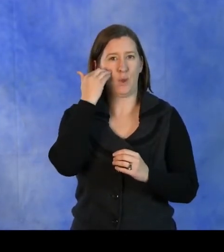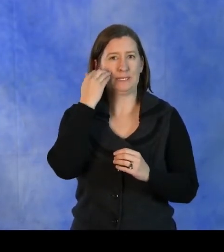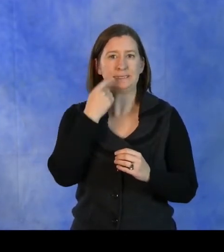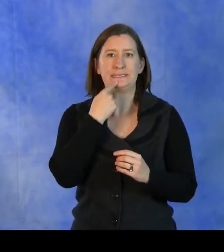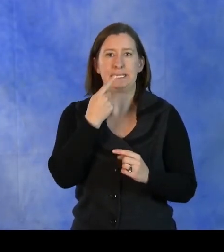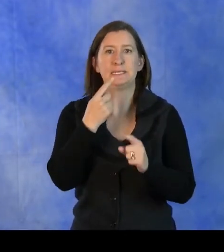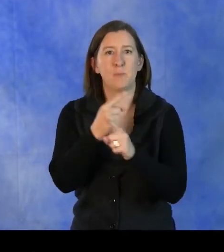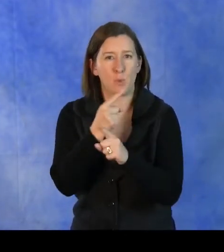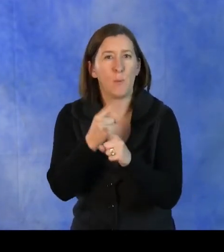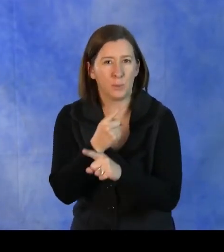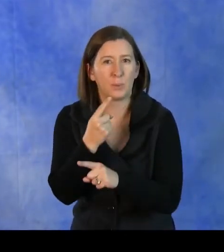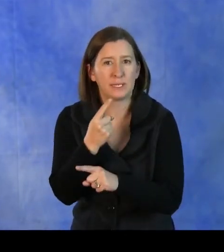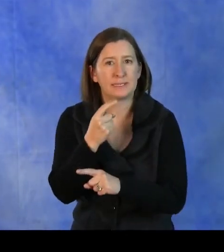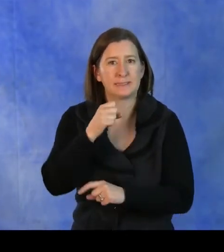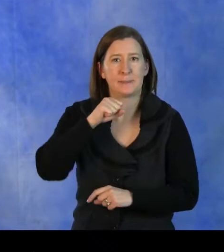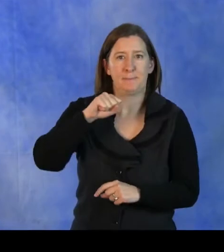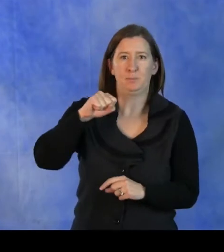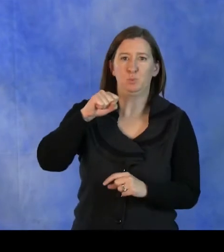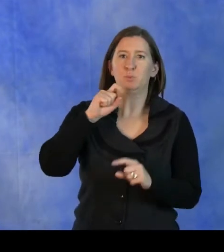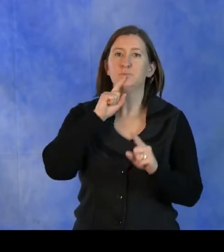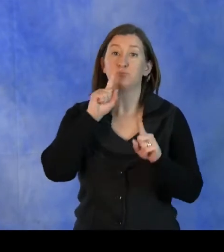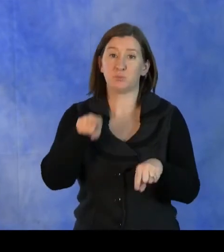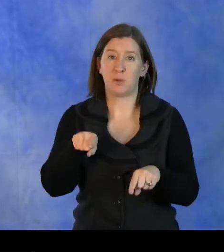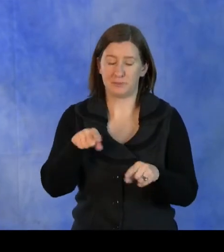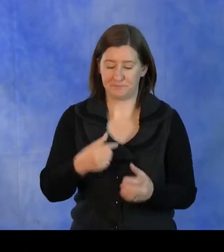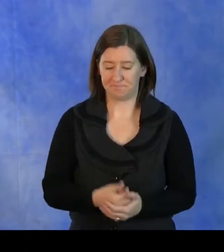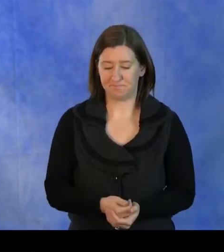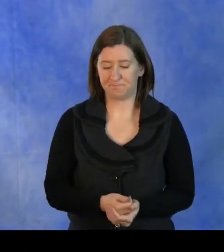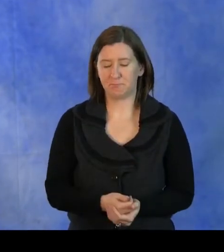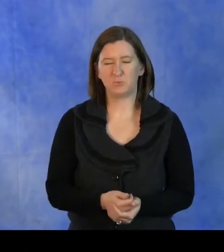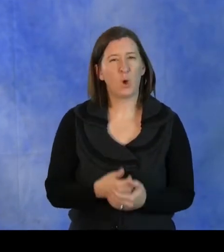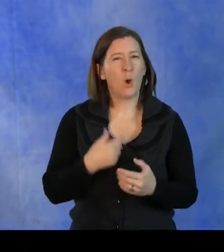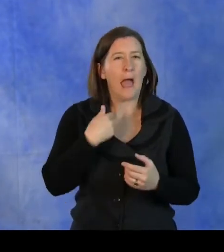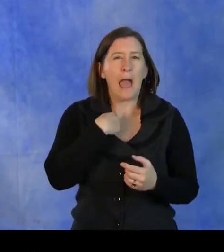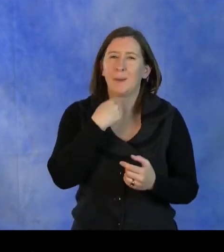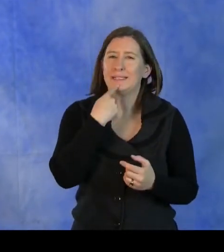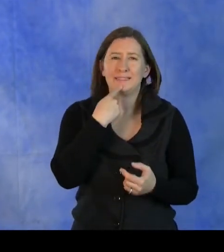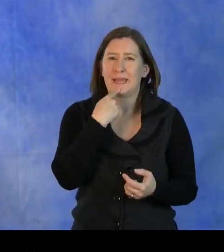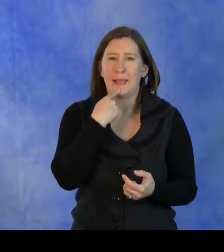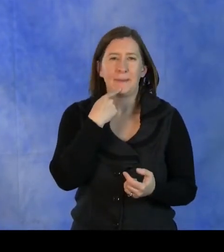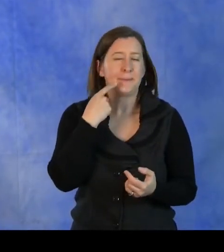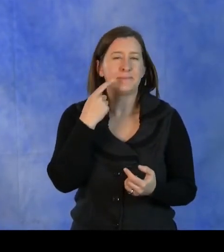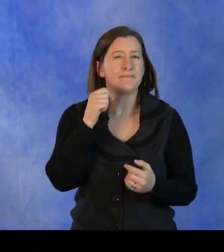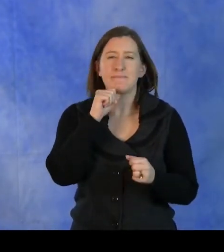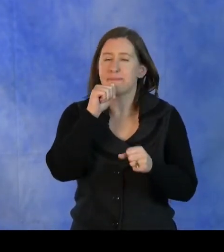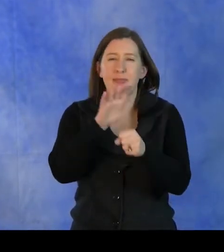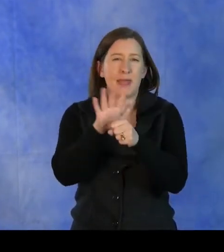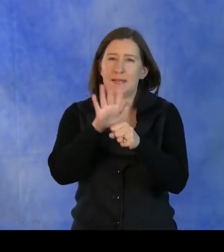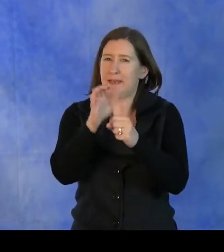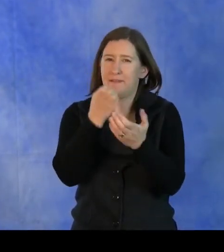social cues, knowing what to say appropriately, and